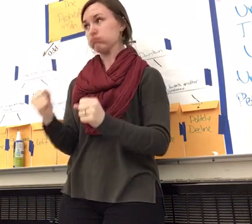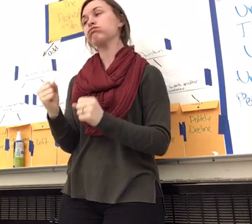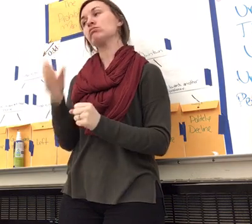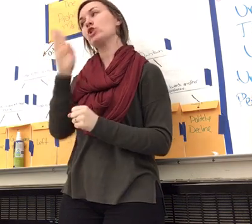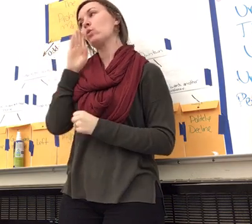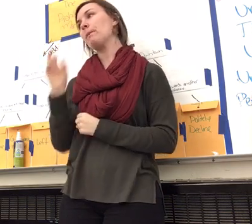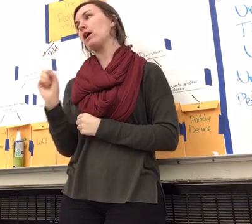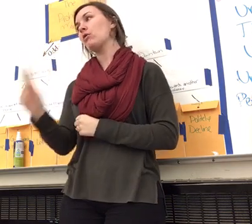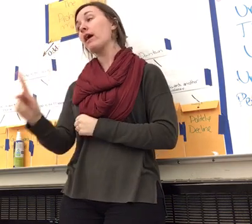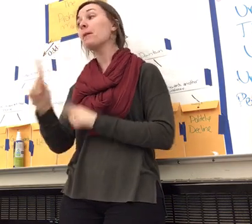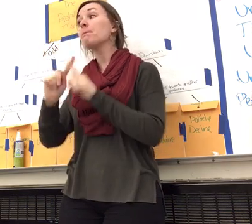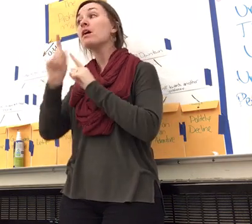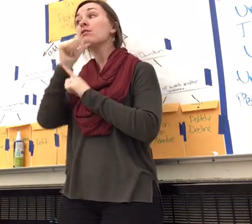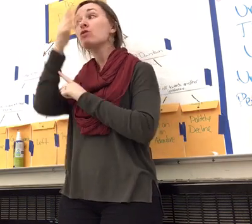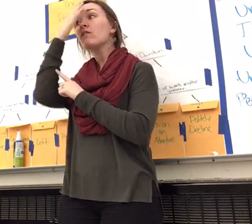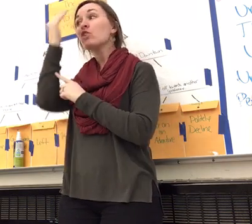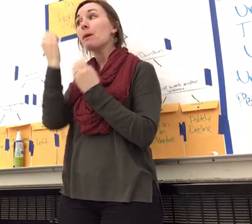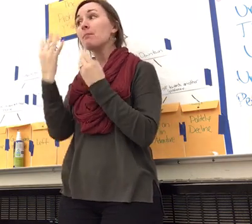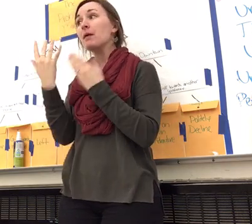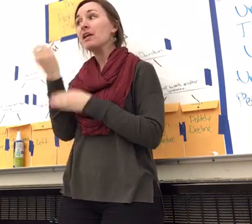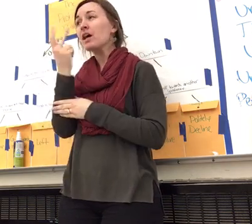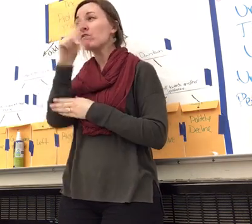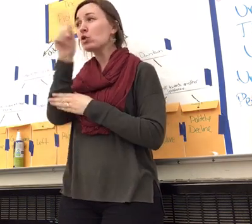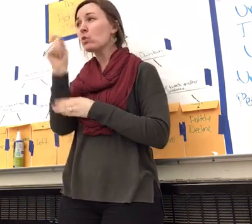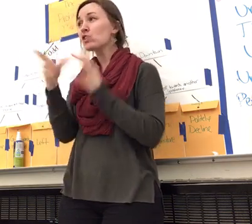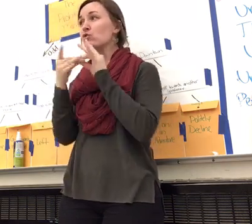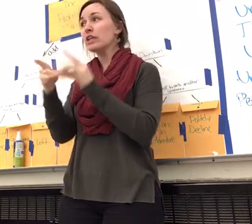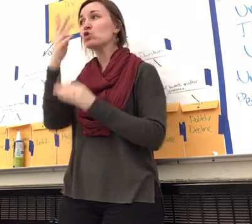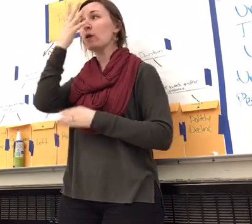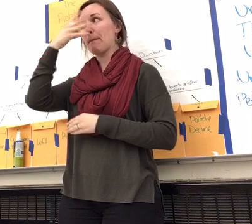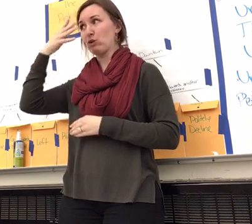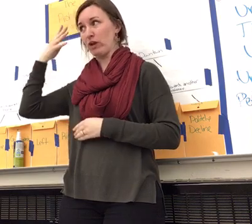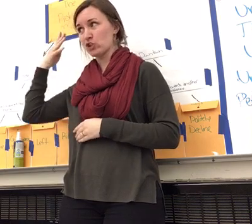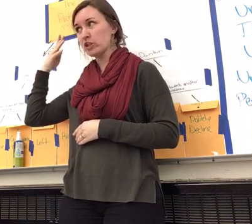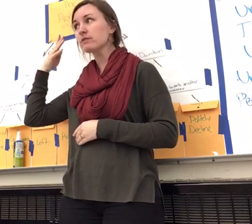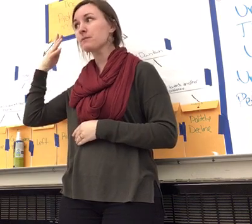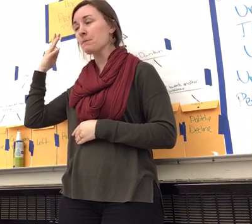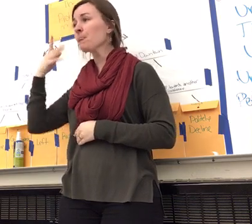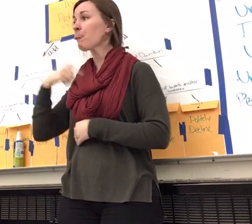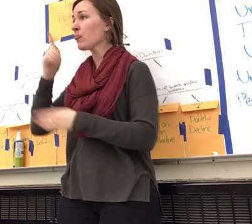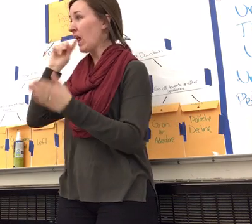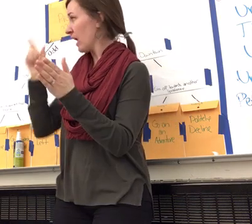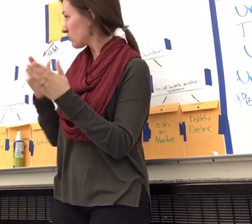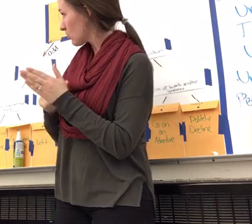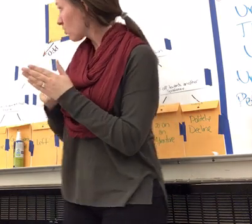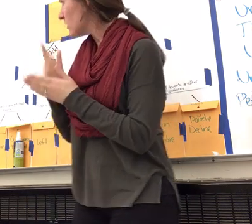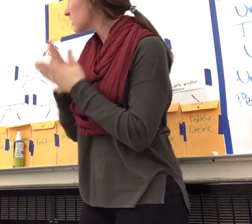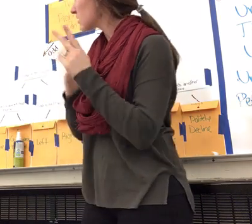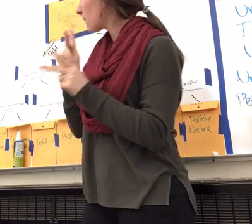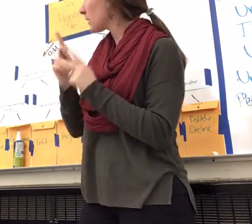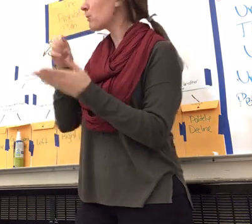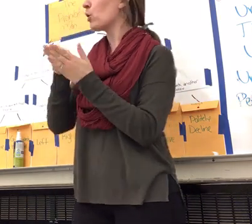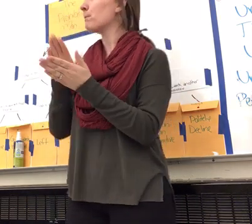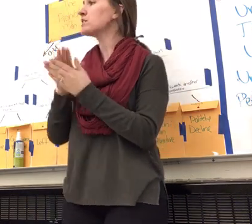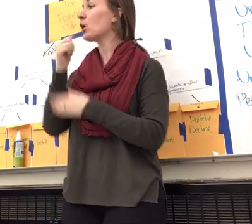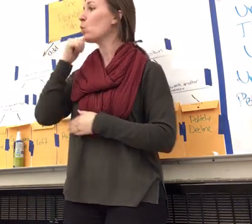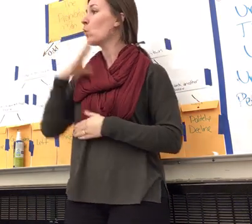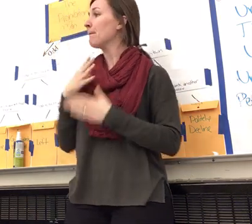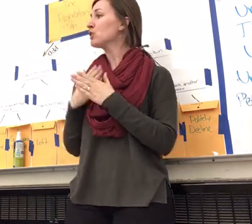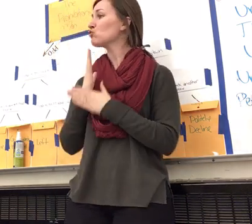there might be a couple of questions, especially immigration. I did notice up here that there are some women's rights stuff, about 4 of